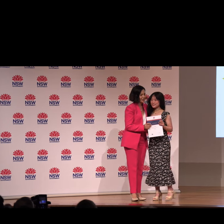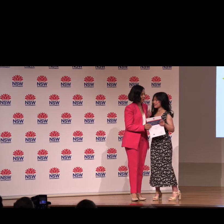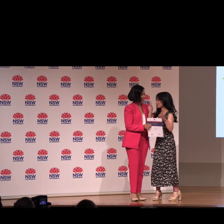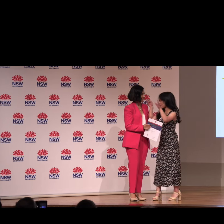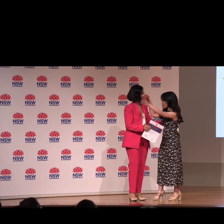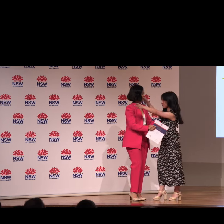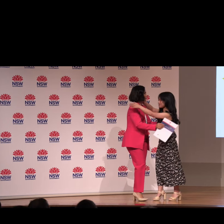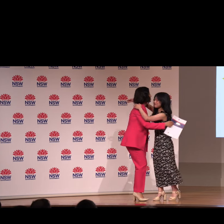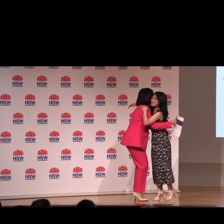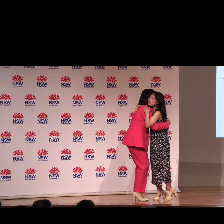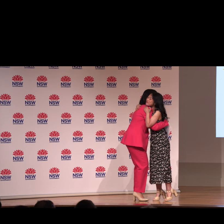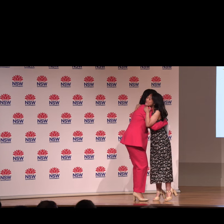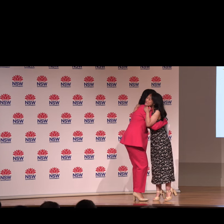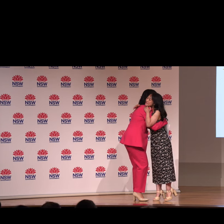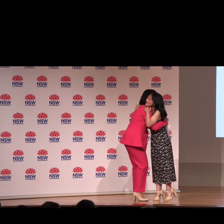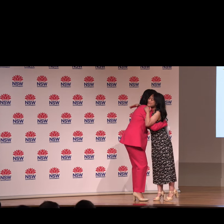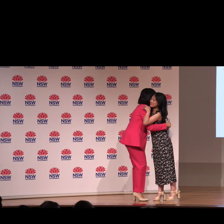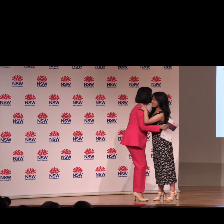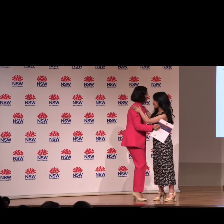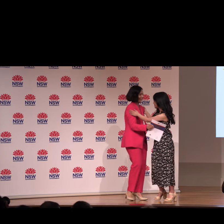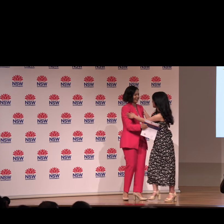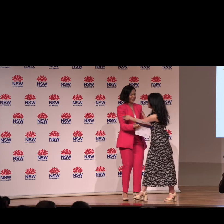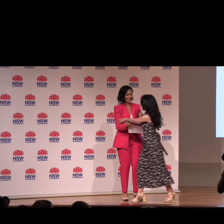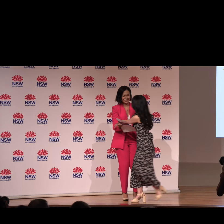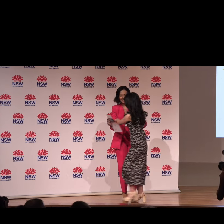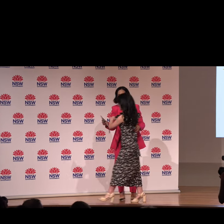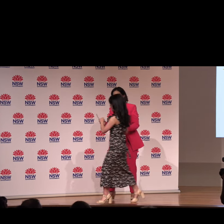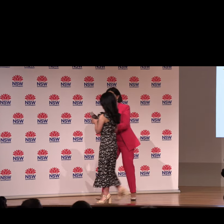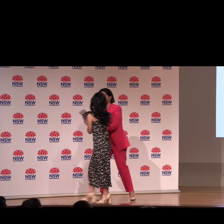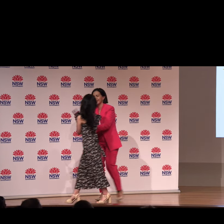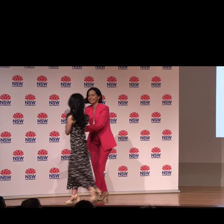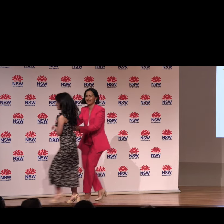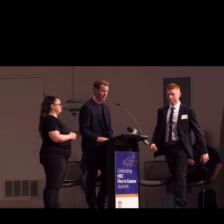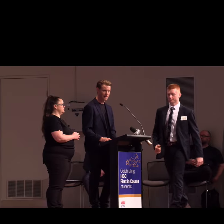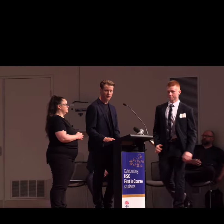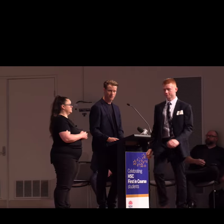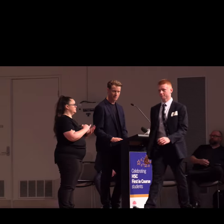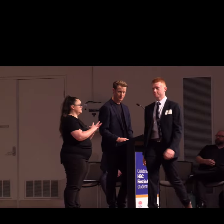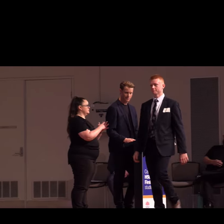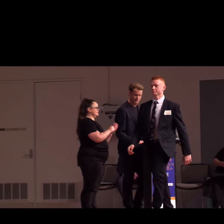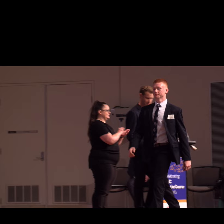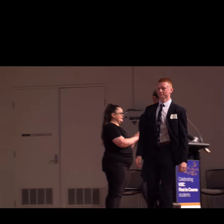In mathematics standard one examination, Seth Webster, Macaulay Catholic College.